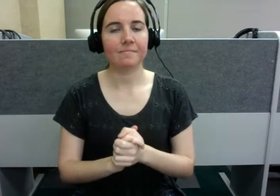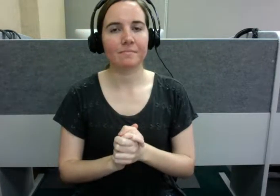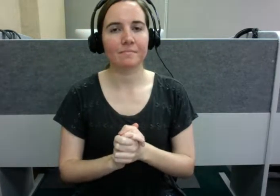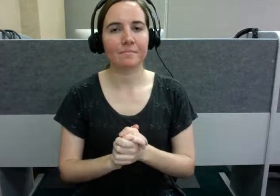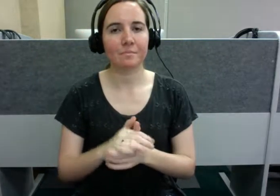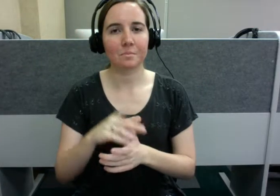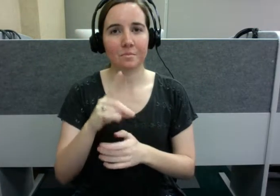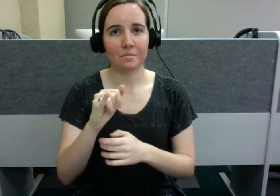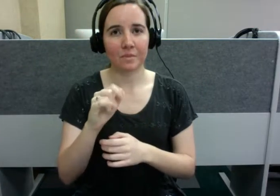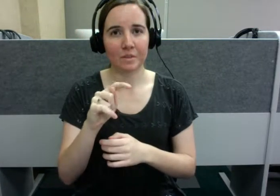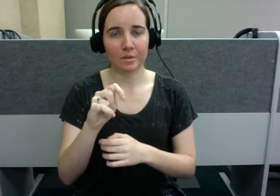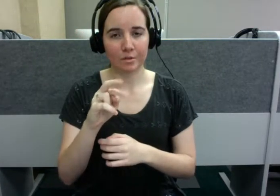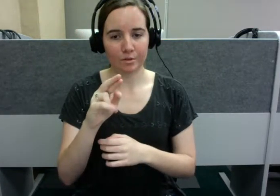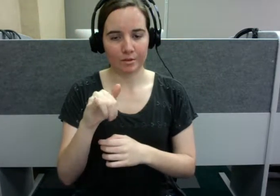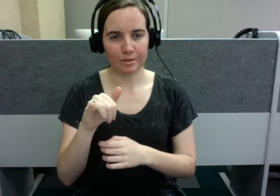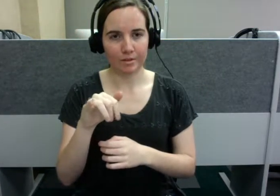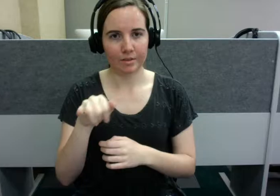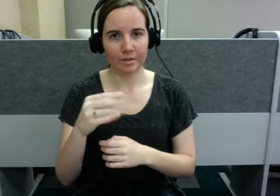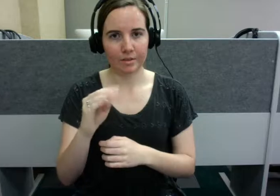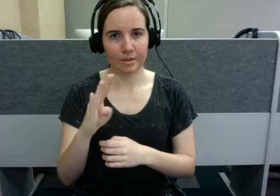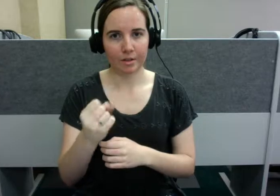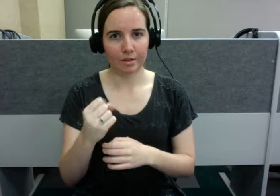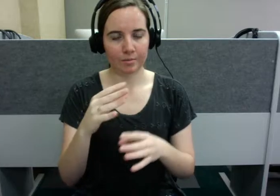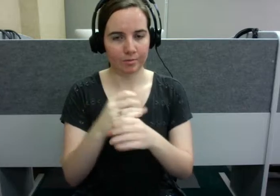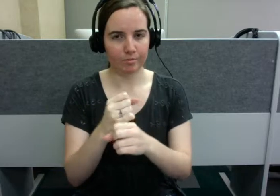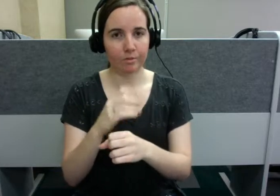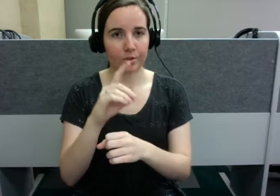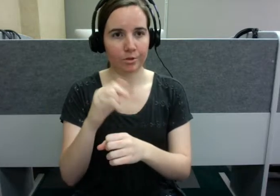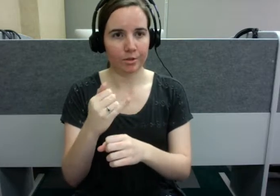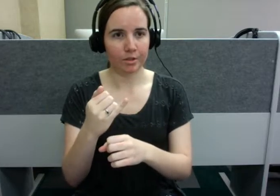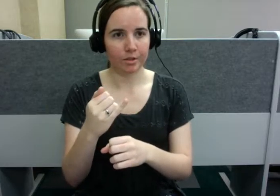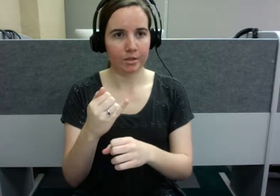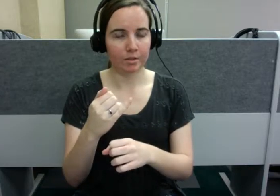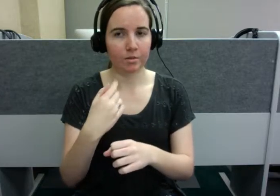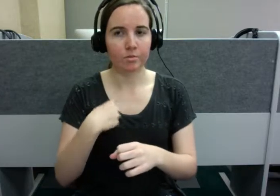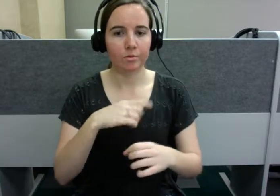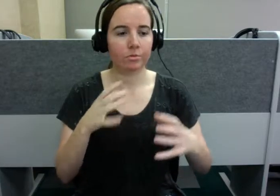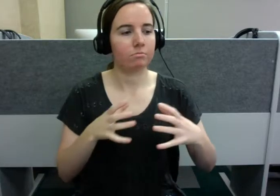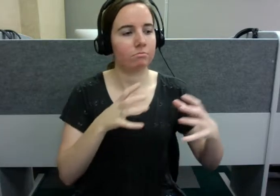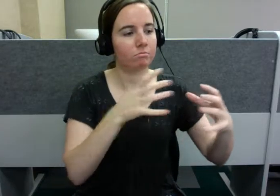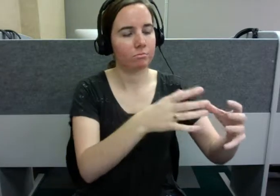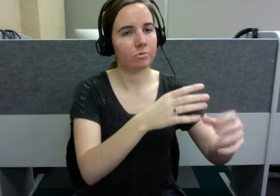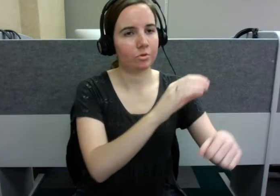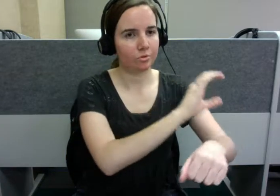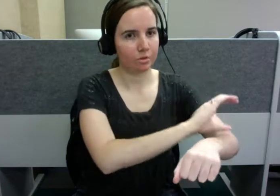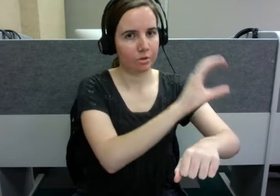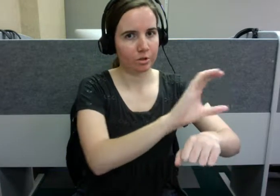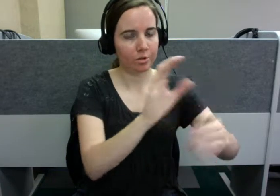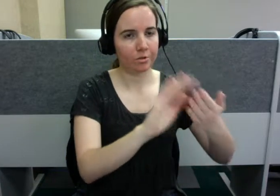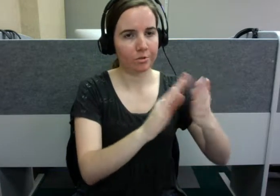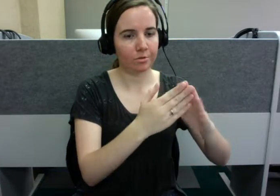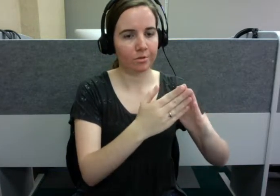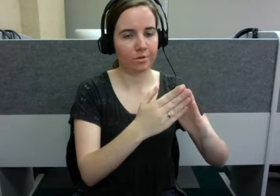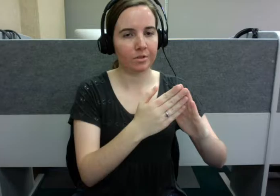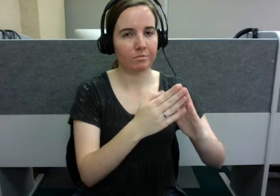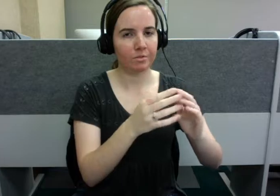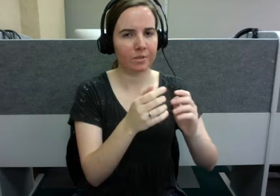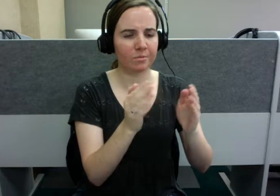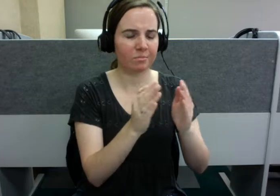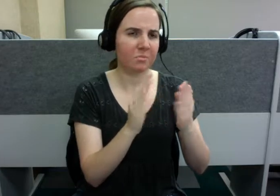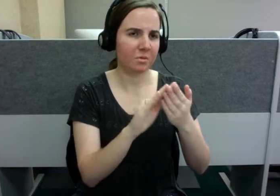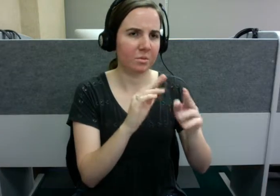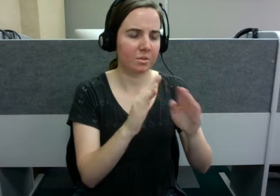The Dirty Jobs crew and I were called to a little town in Colorado called Craig. It's only a couple dozen square miles. It's in the Rockies, and the